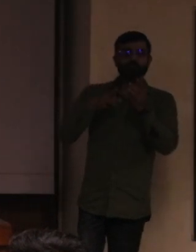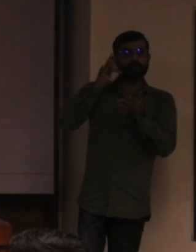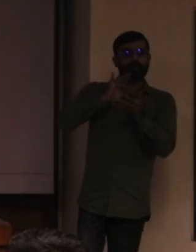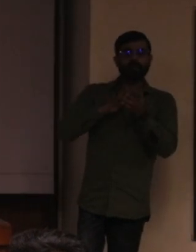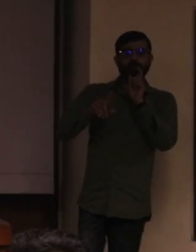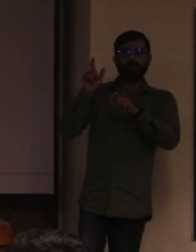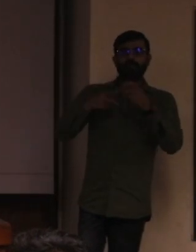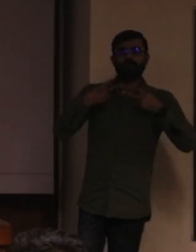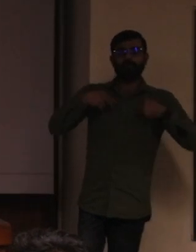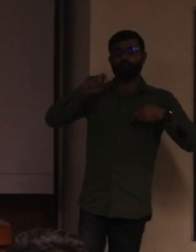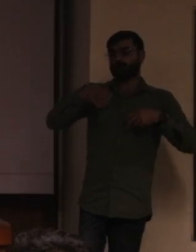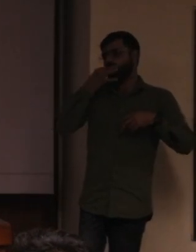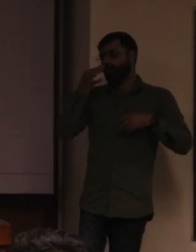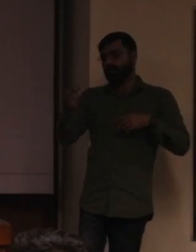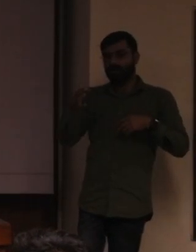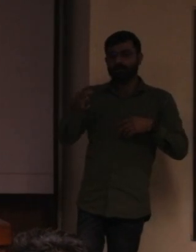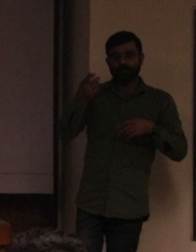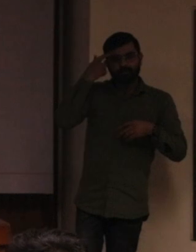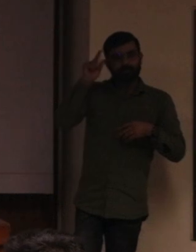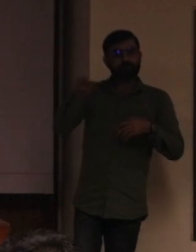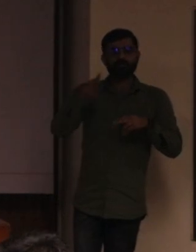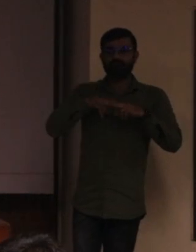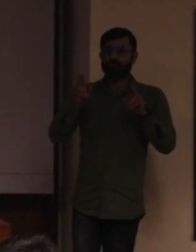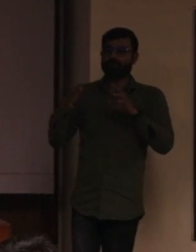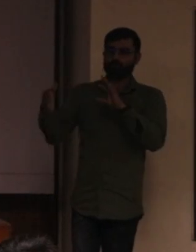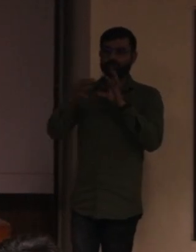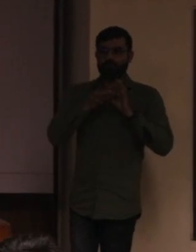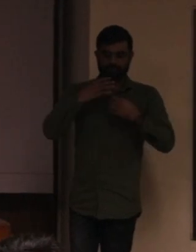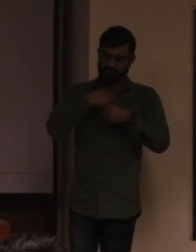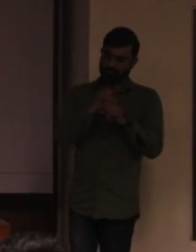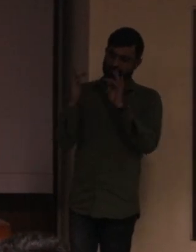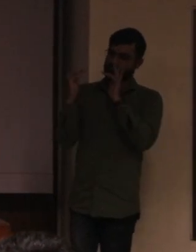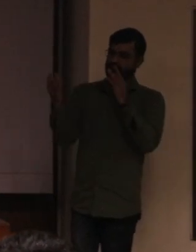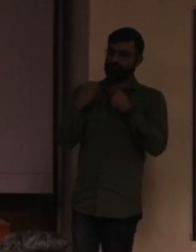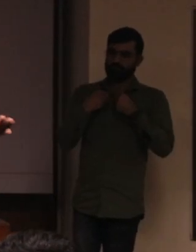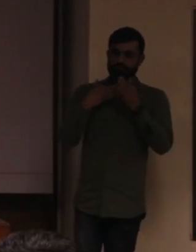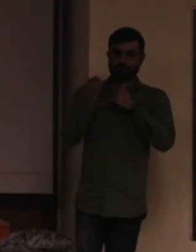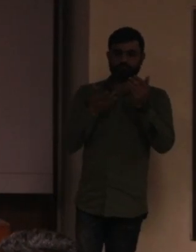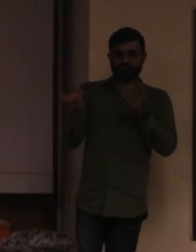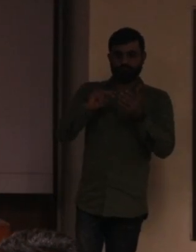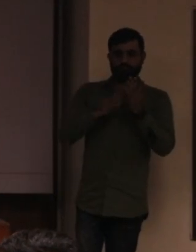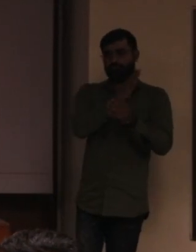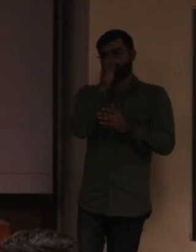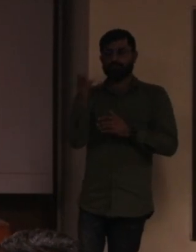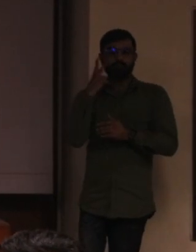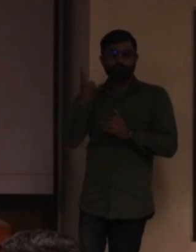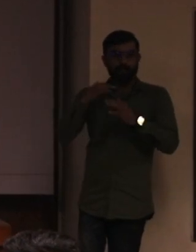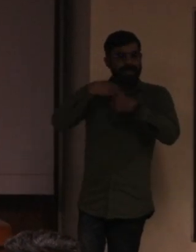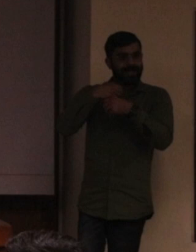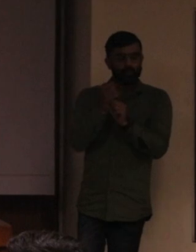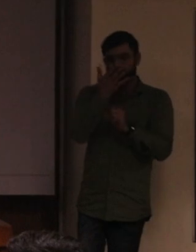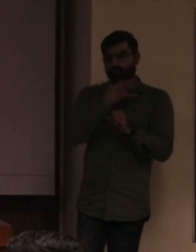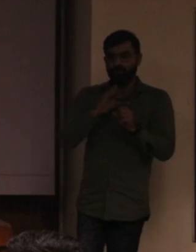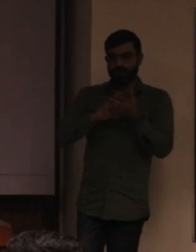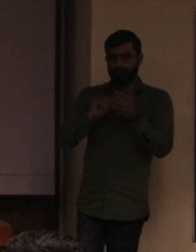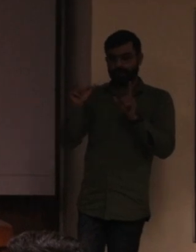Citizen went to court. Court asked the concerned authority, and finally we were contacted and we restored this. Today you go, you will see that how one